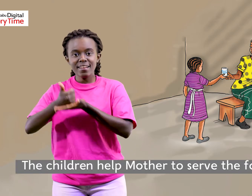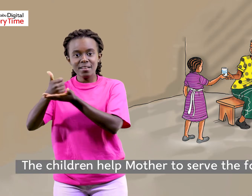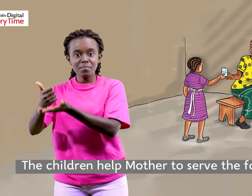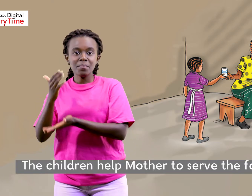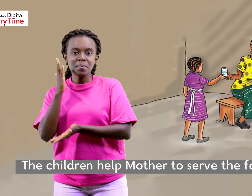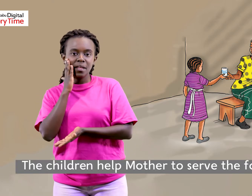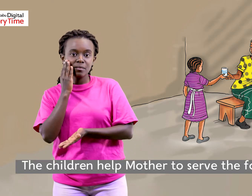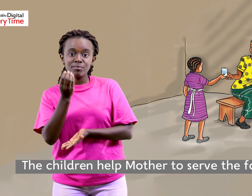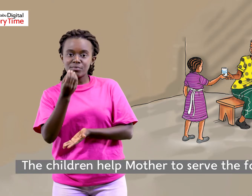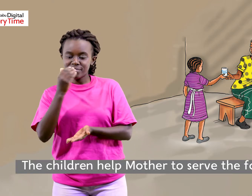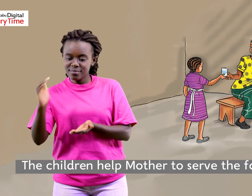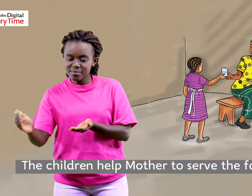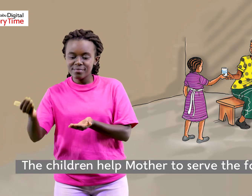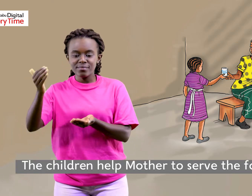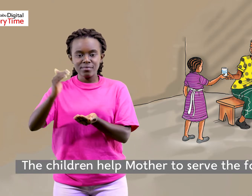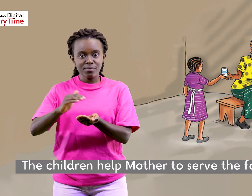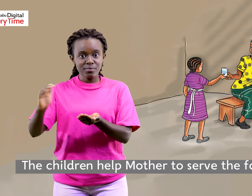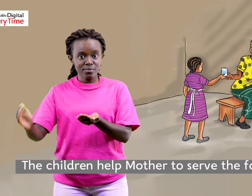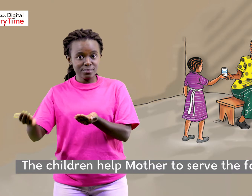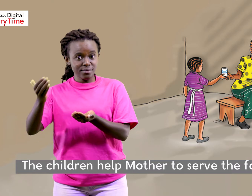The children help Mother to serve the food.